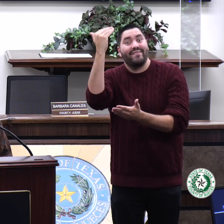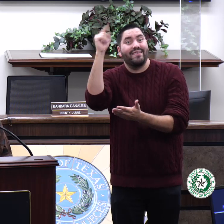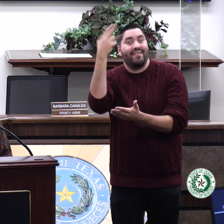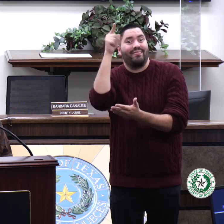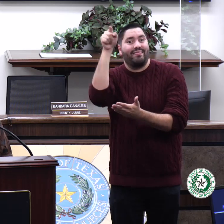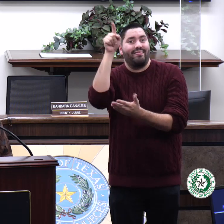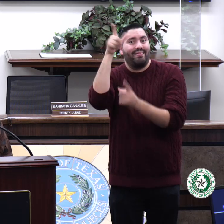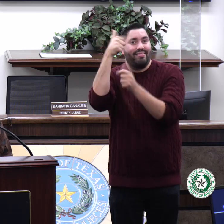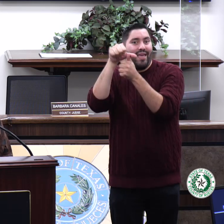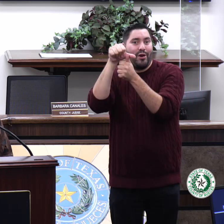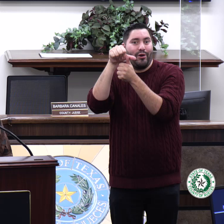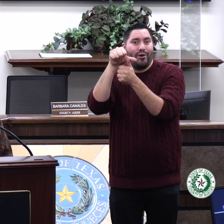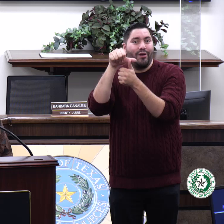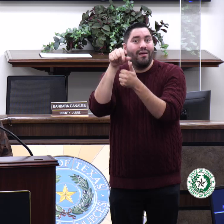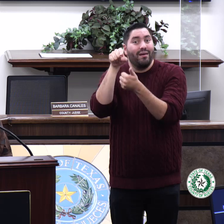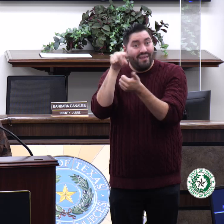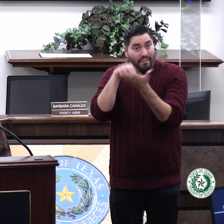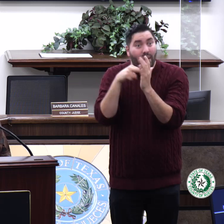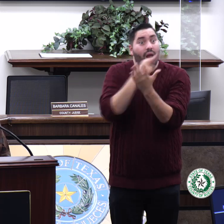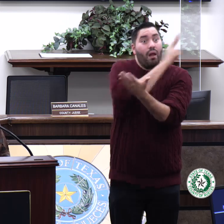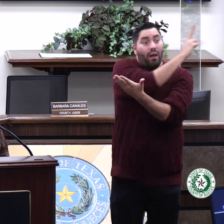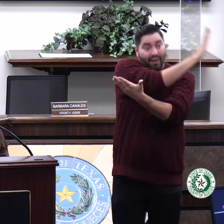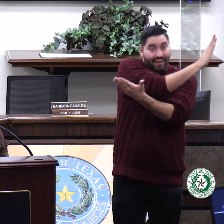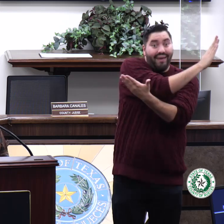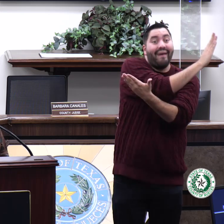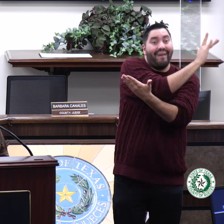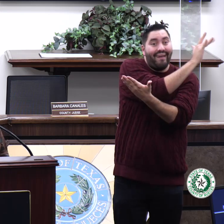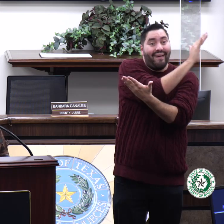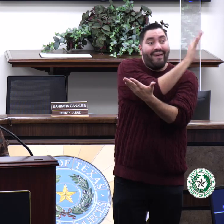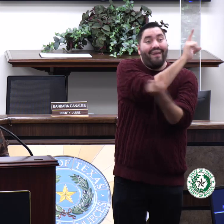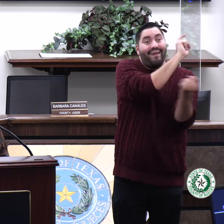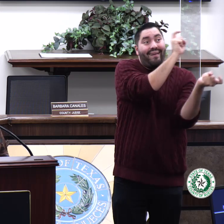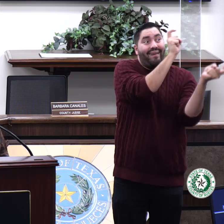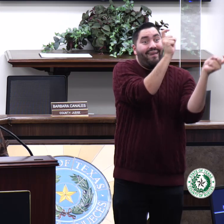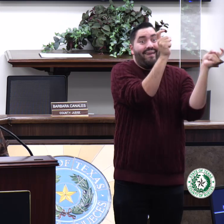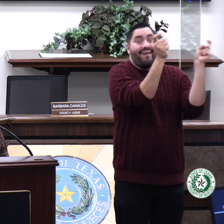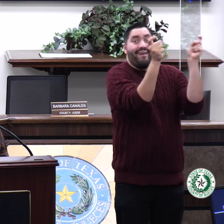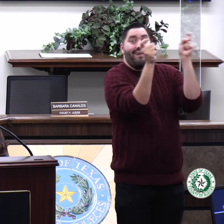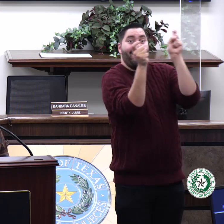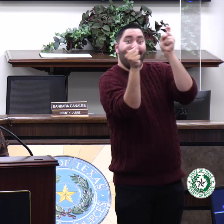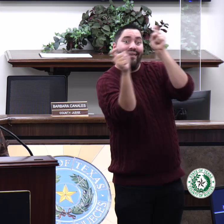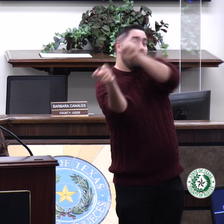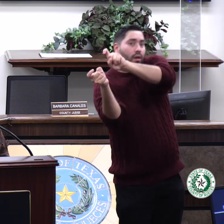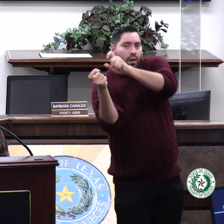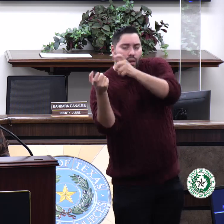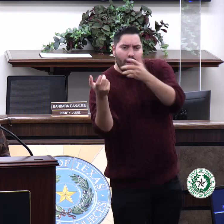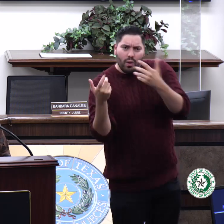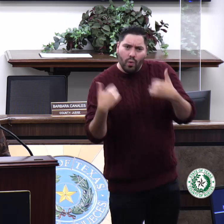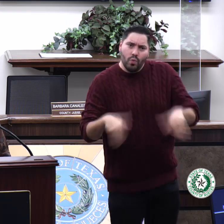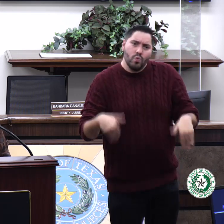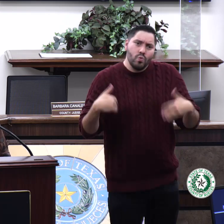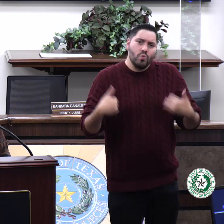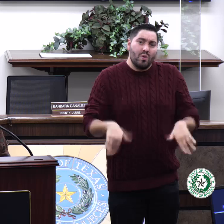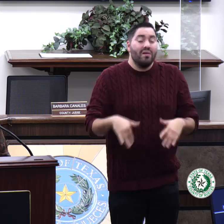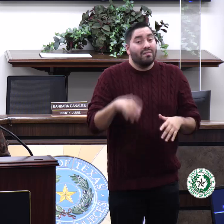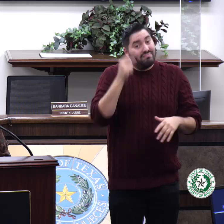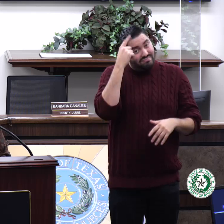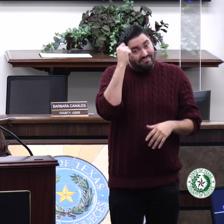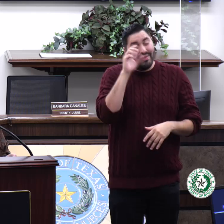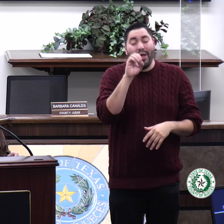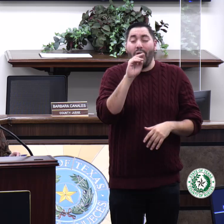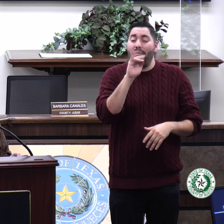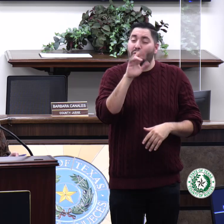changes, is a fluid situation. And the one thing that seems certain is that this variant will find its way to